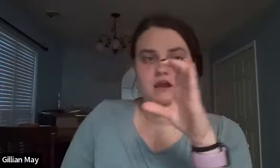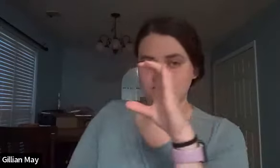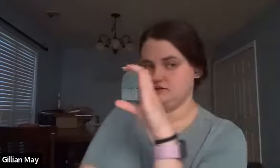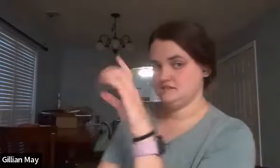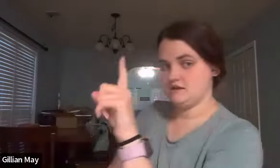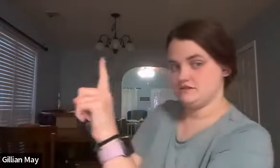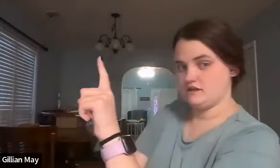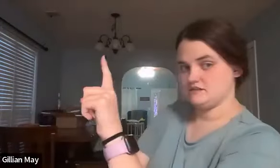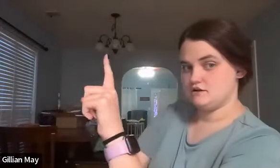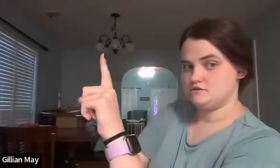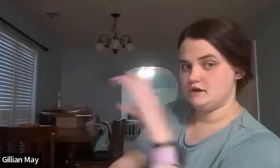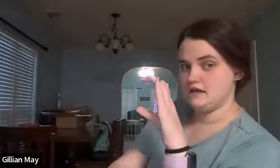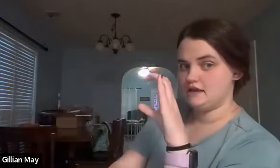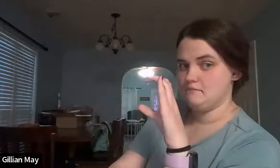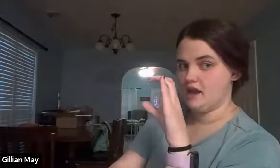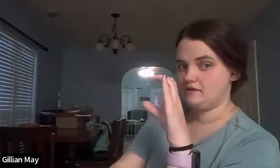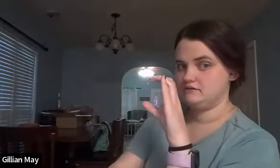gonna turn it sideways, so like I started as a 1 and I come back.